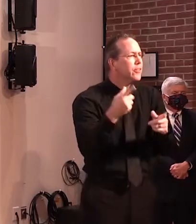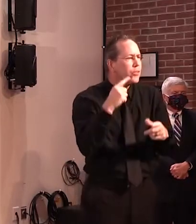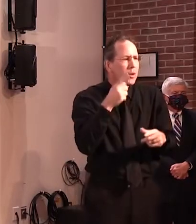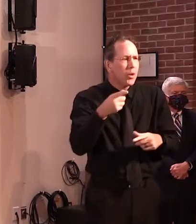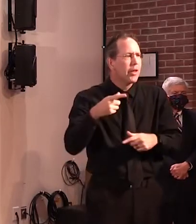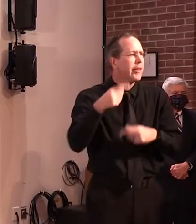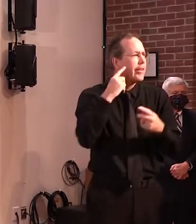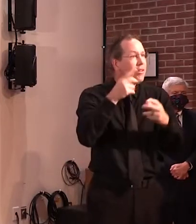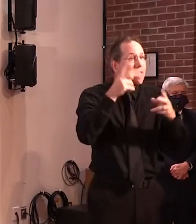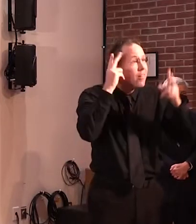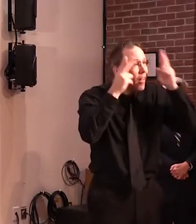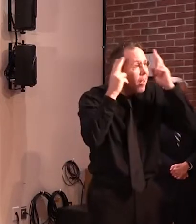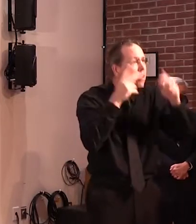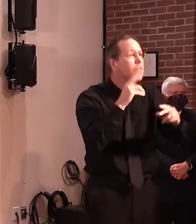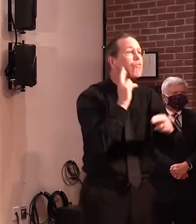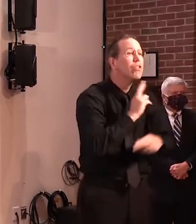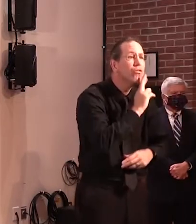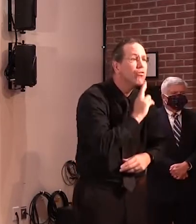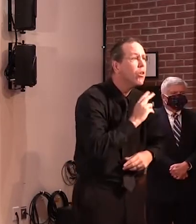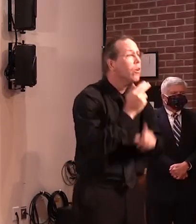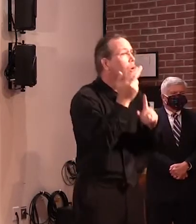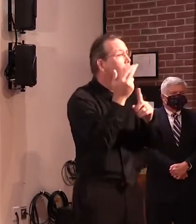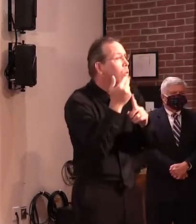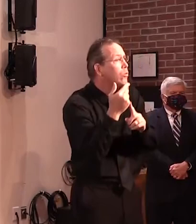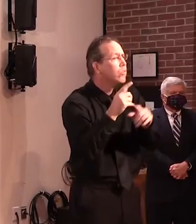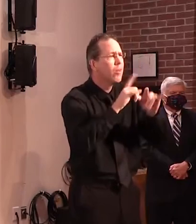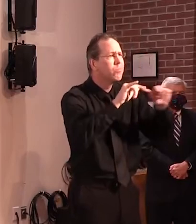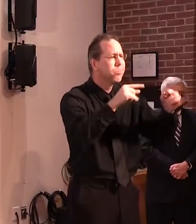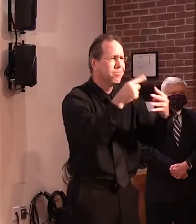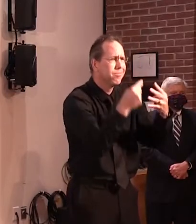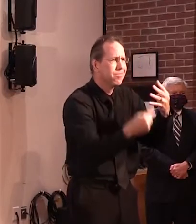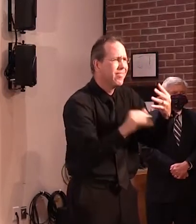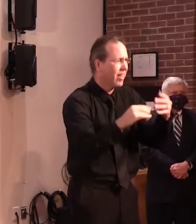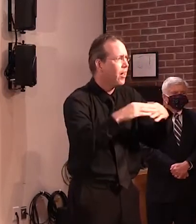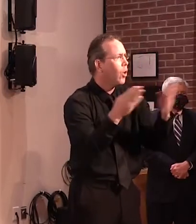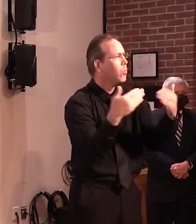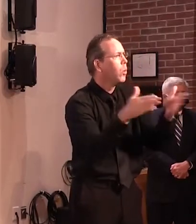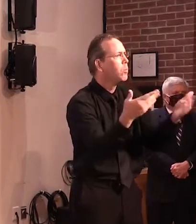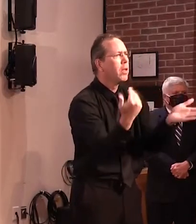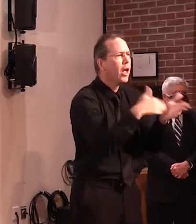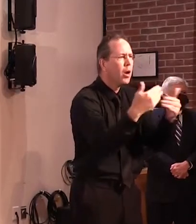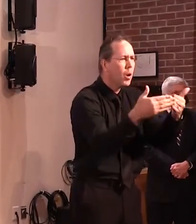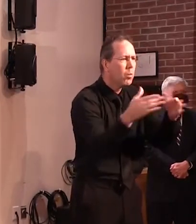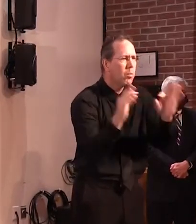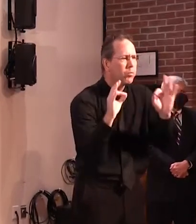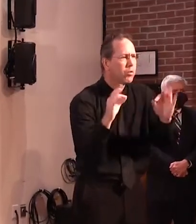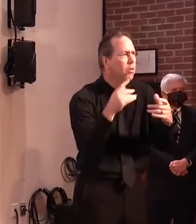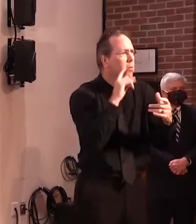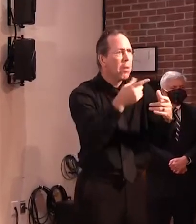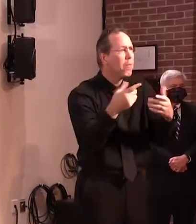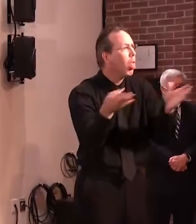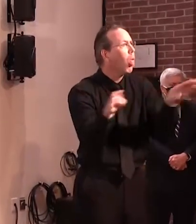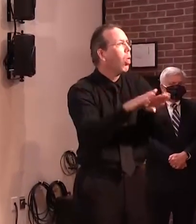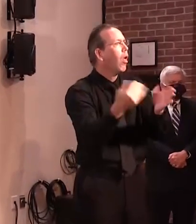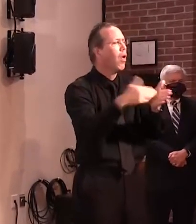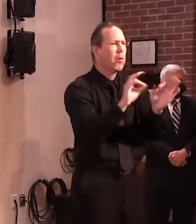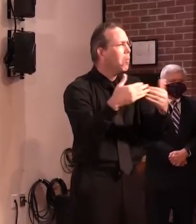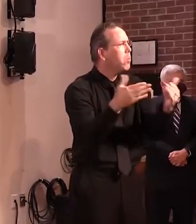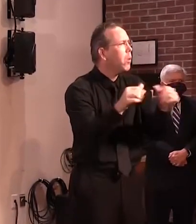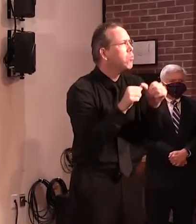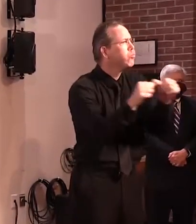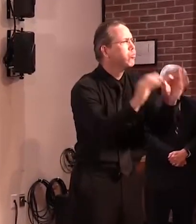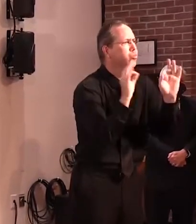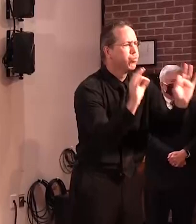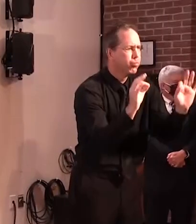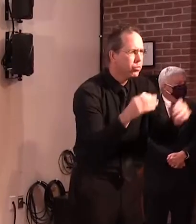essential workers who never left the front lines. Through this reopening, our numbers have remained low, and we've consistently